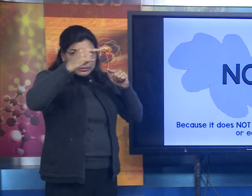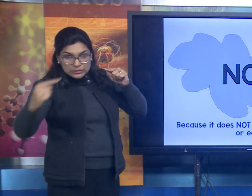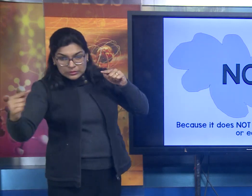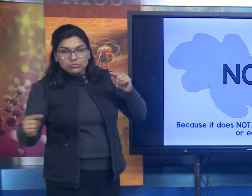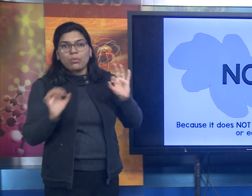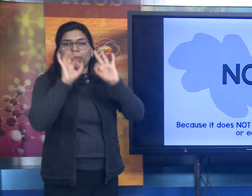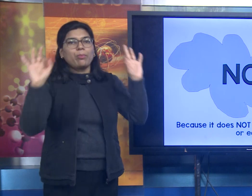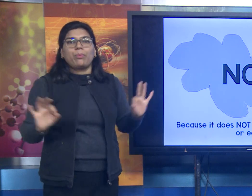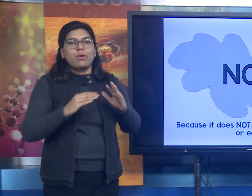lines here.